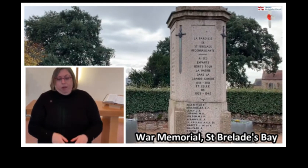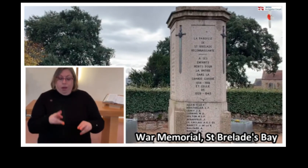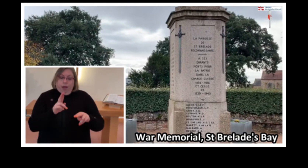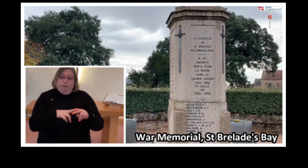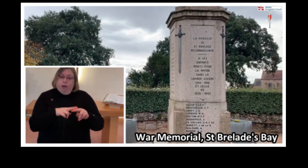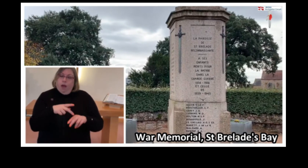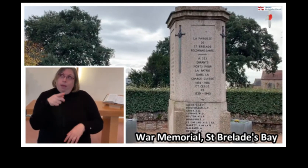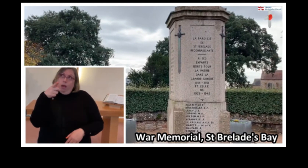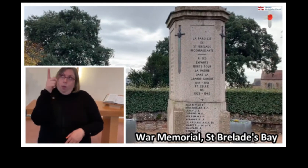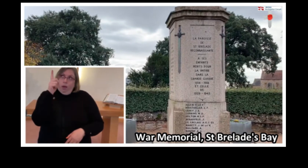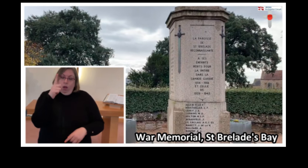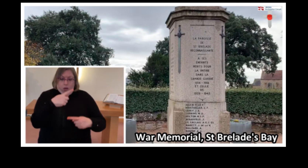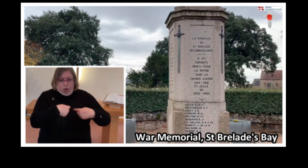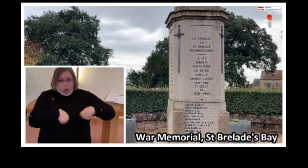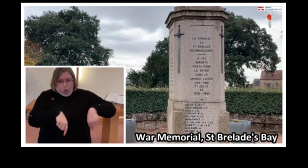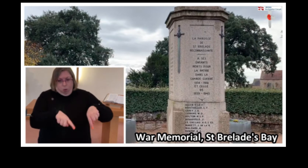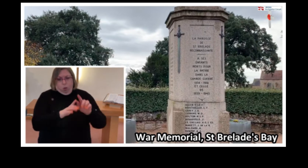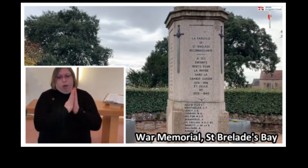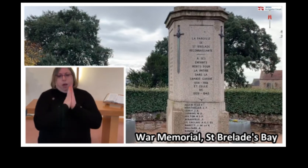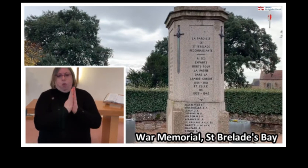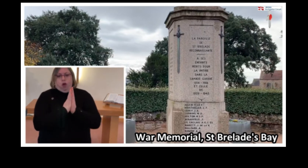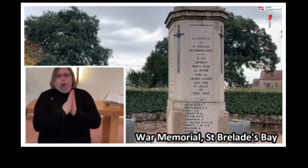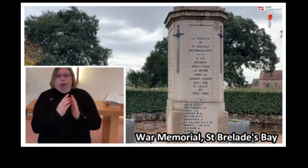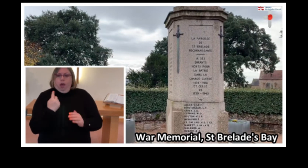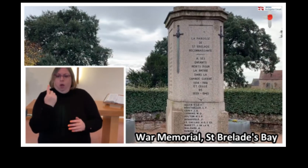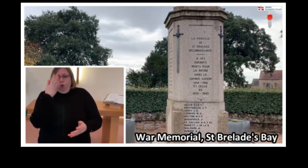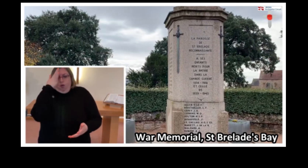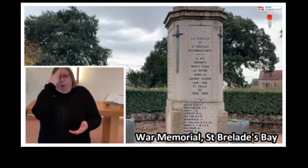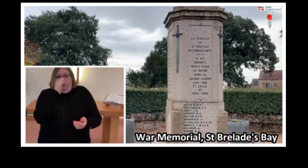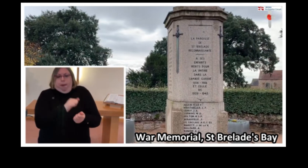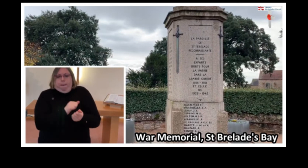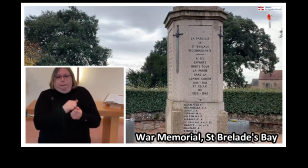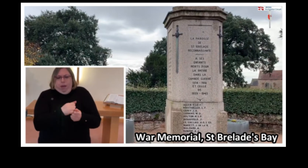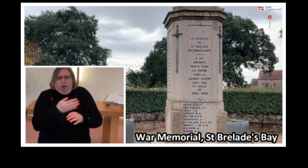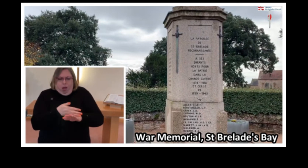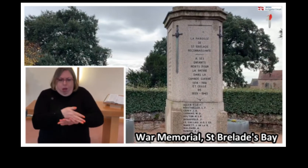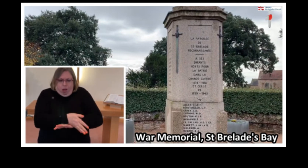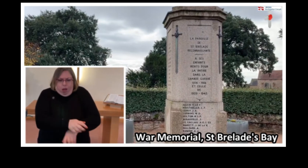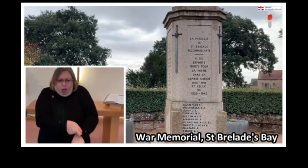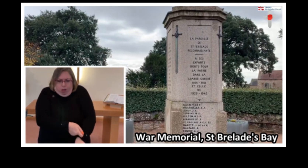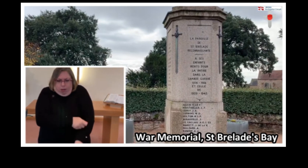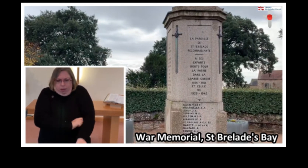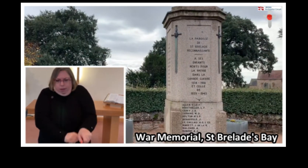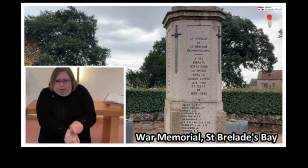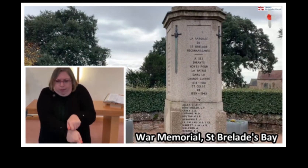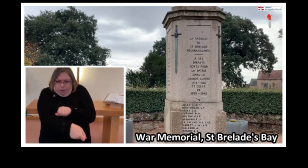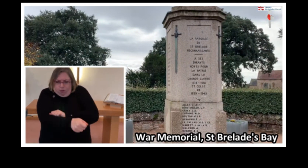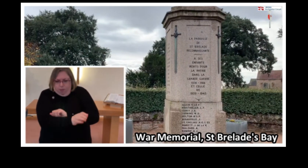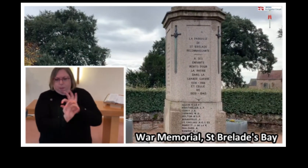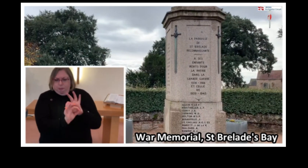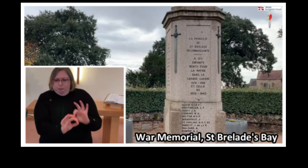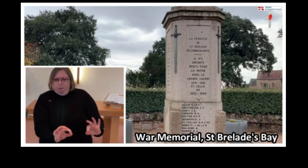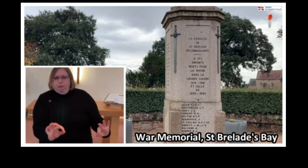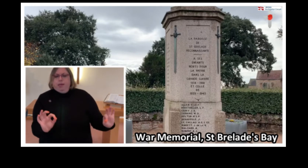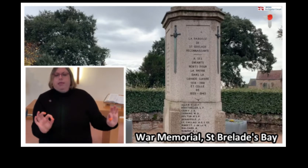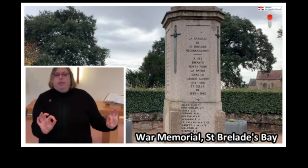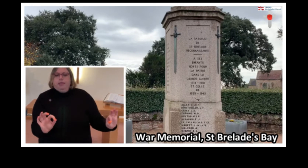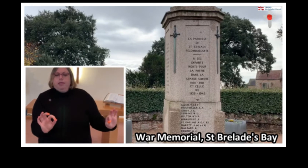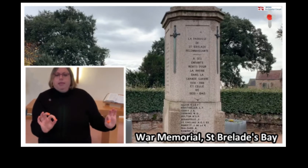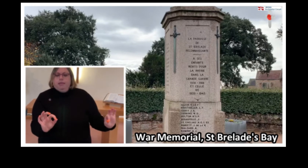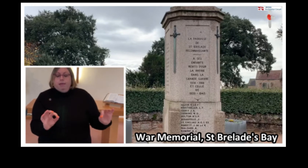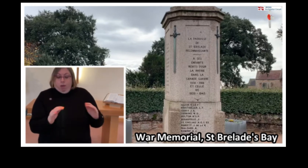Father, we pray for those who remember to work for peace. On this Remembrance